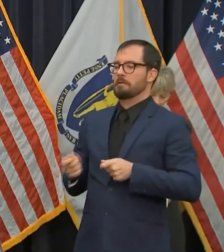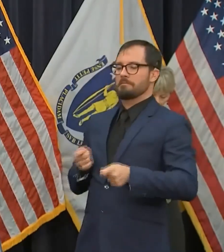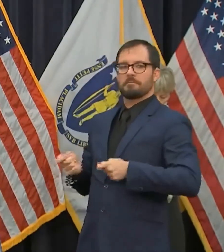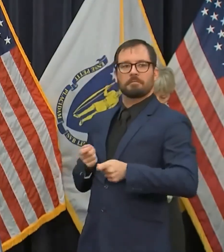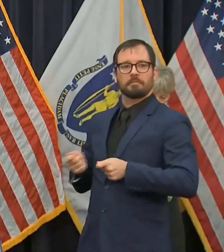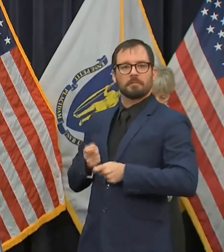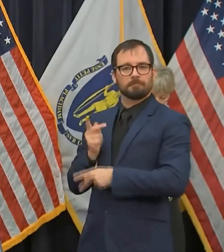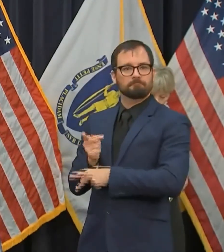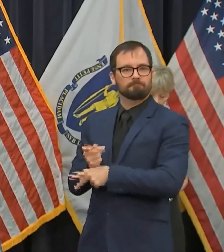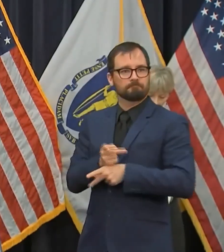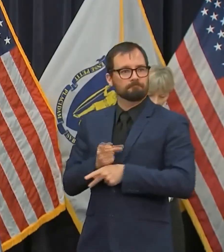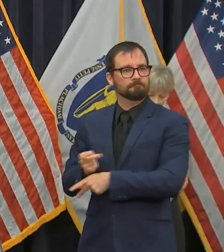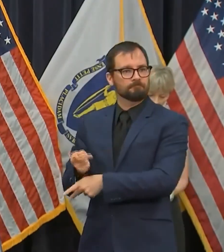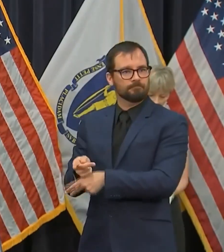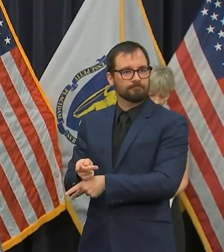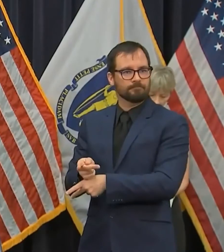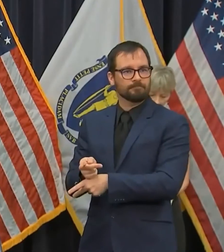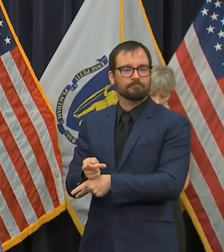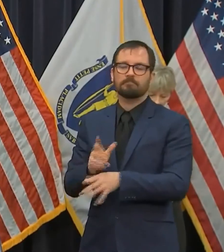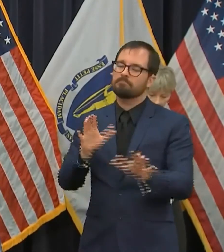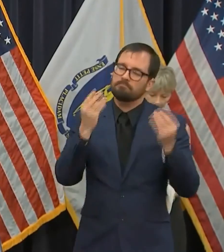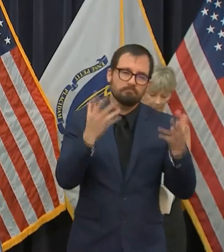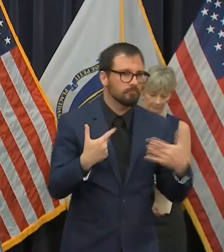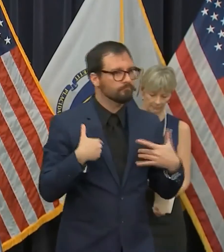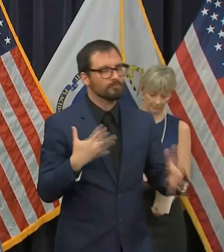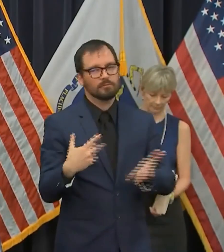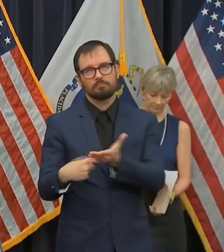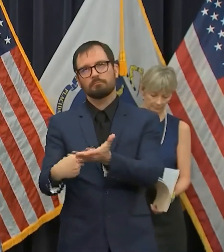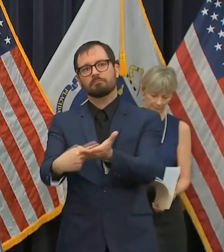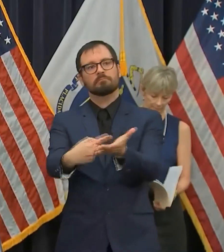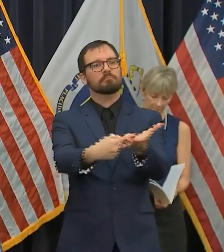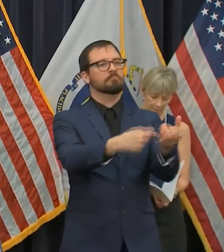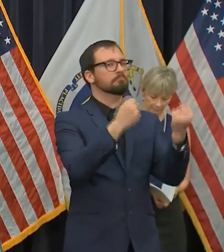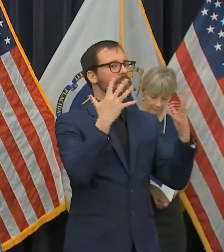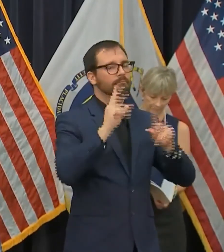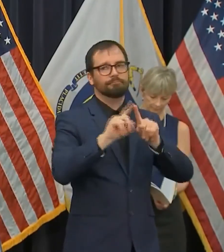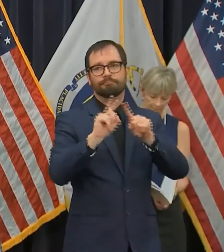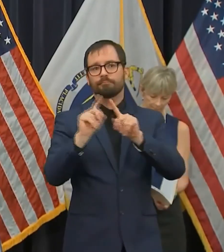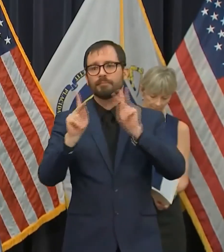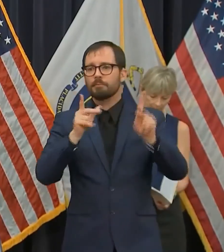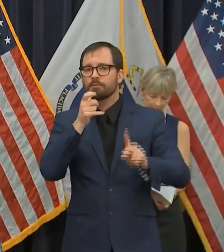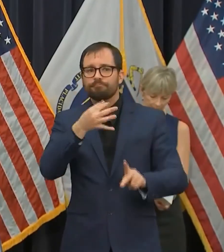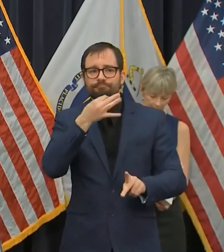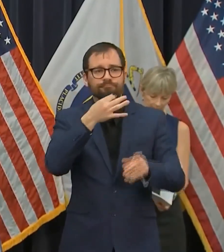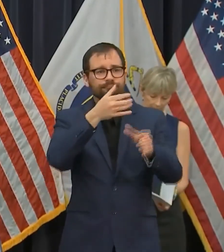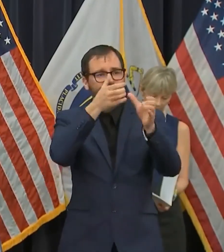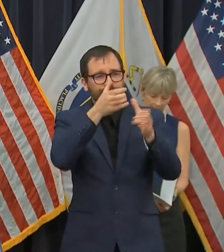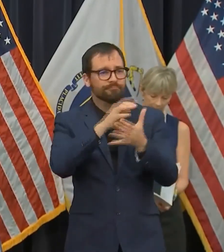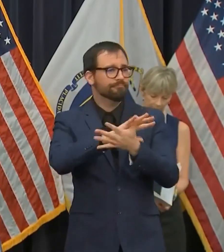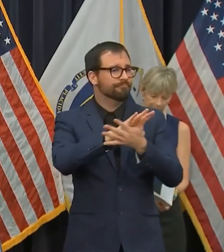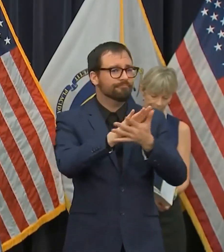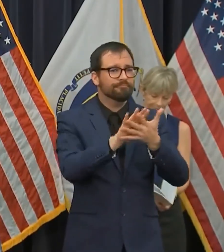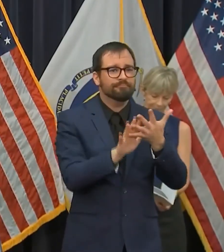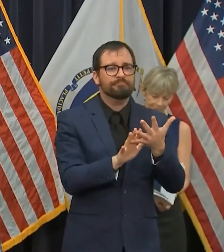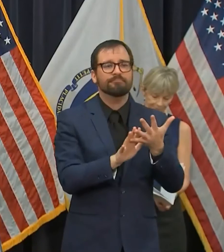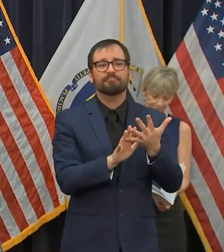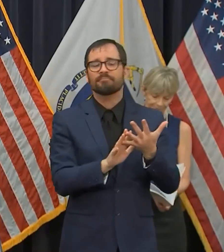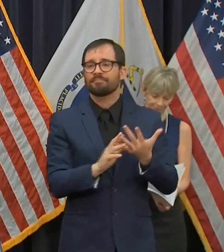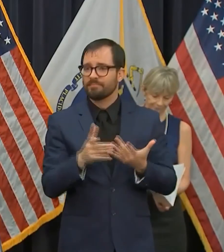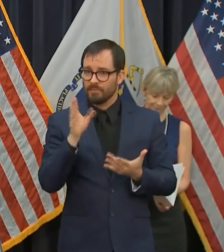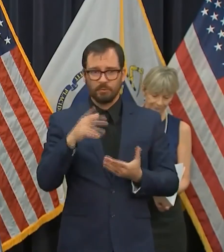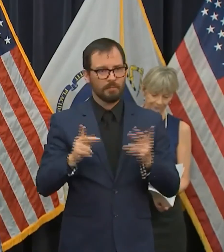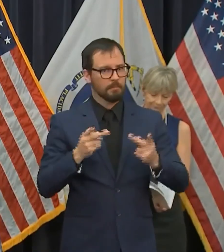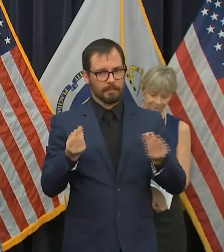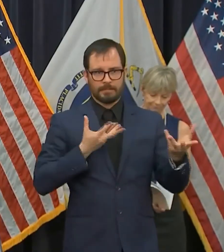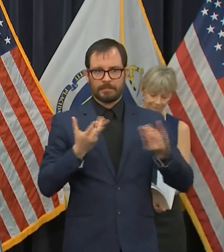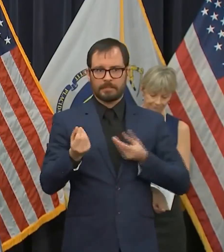who have lost their jobs and their businesses, and others that are struggling mightily to keep their doors open as best they can and pay their